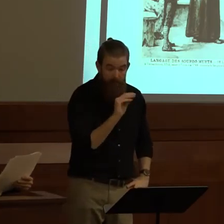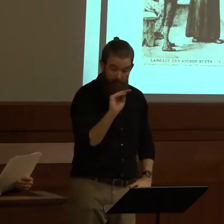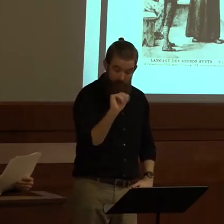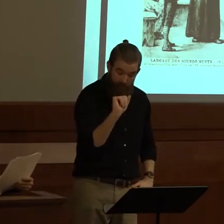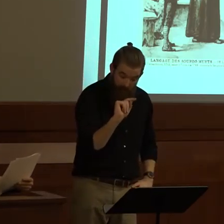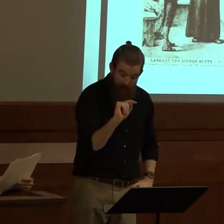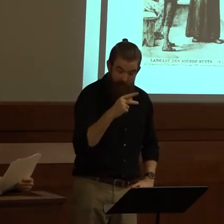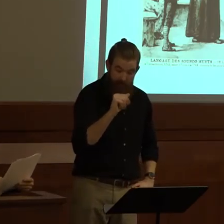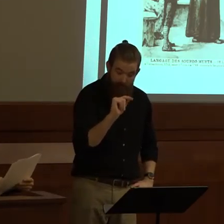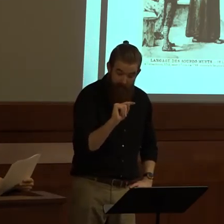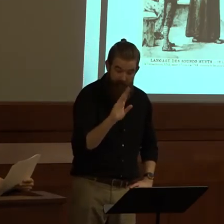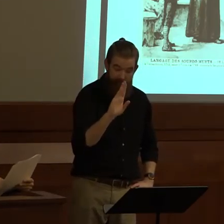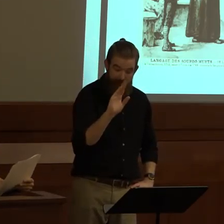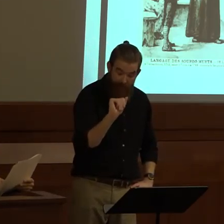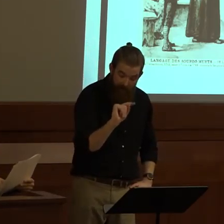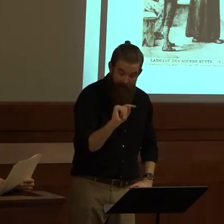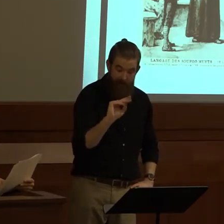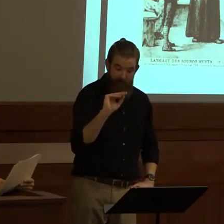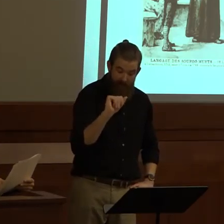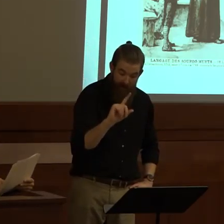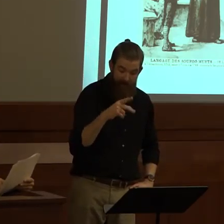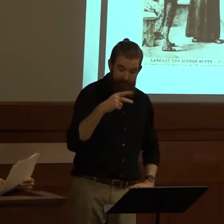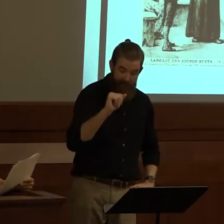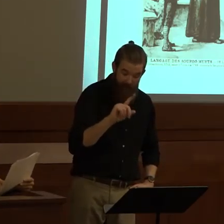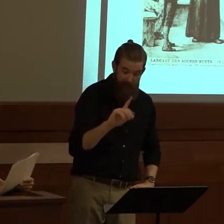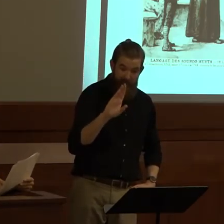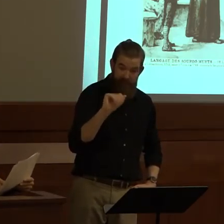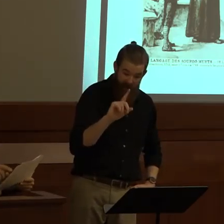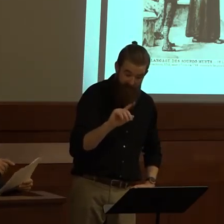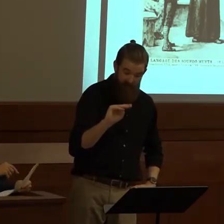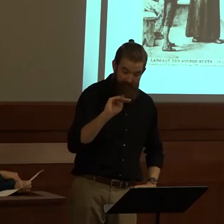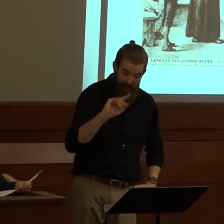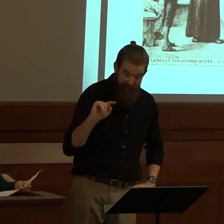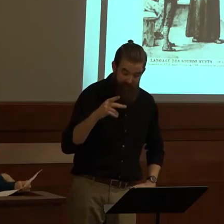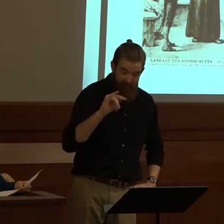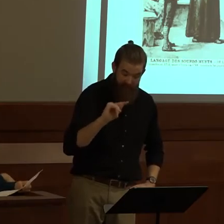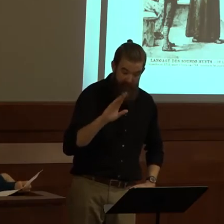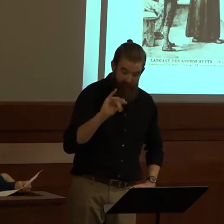bid, bed, med, ped, met, and bet.